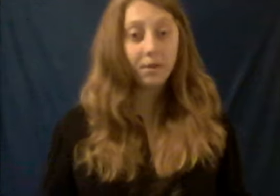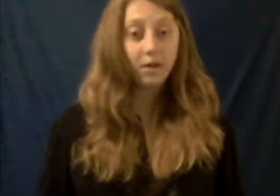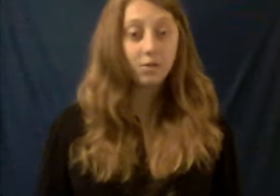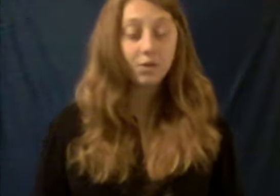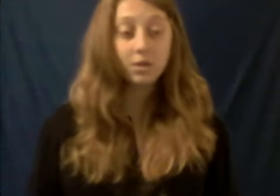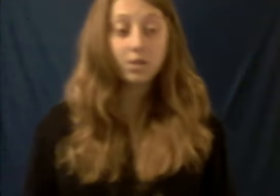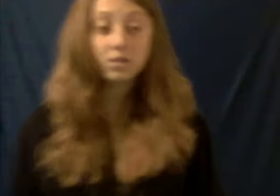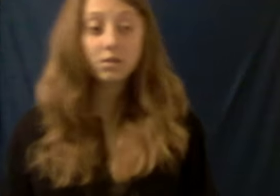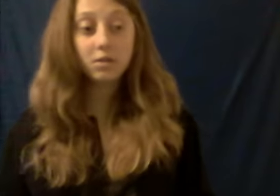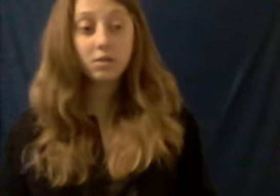obligations.